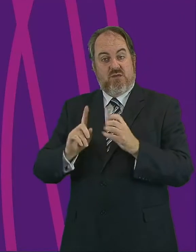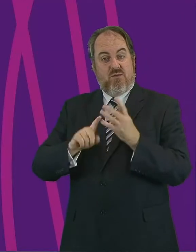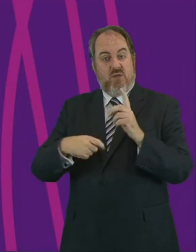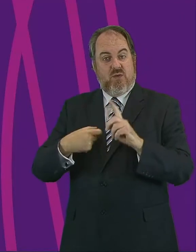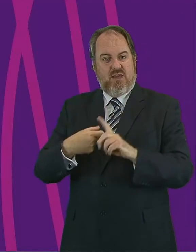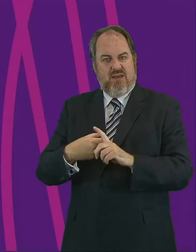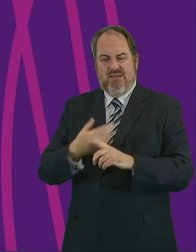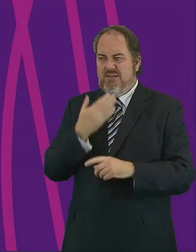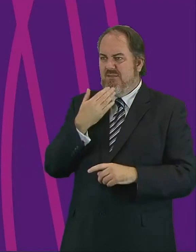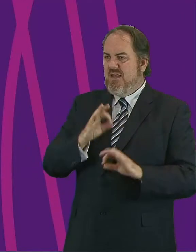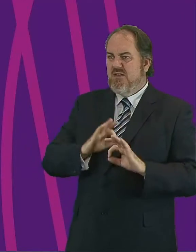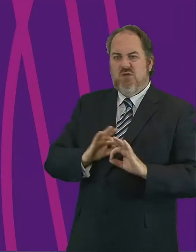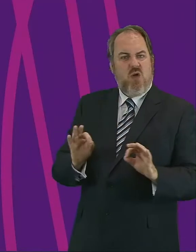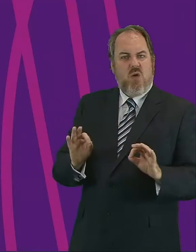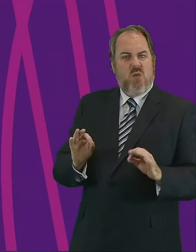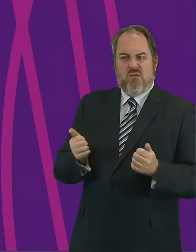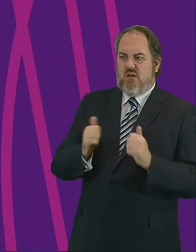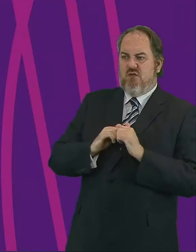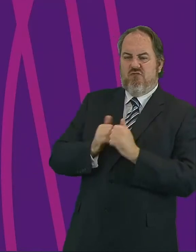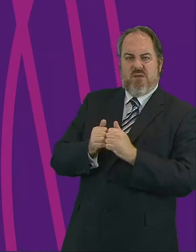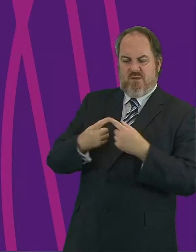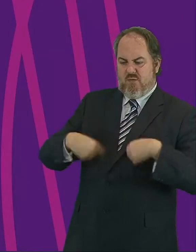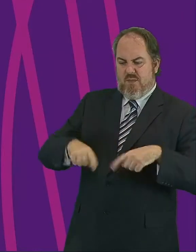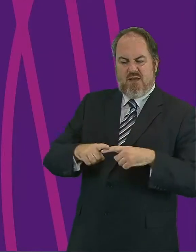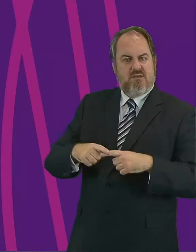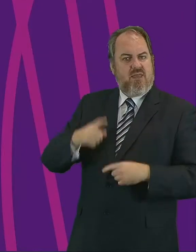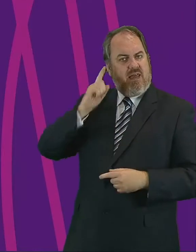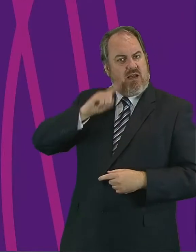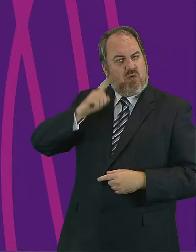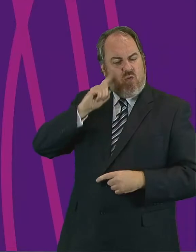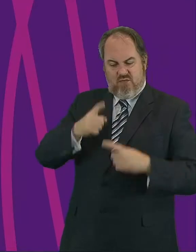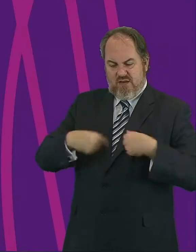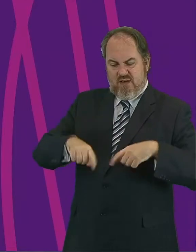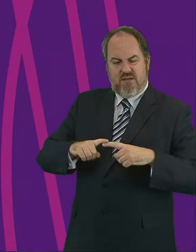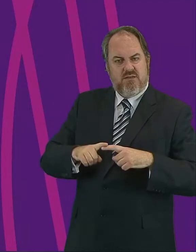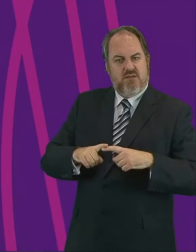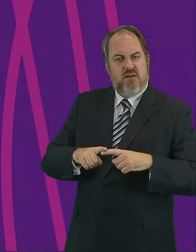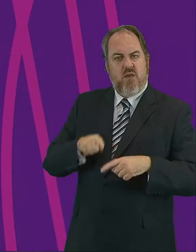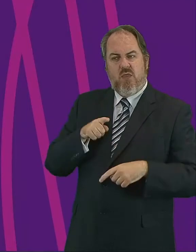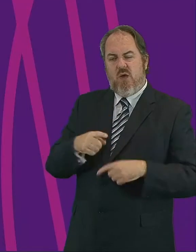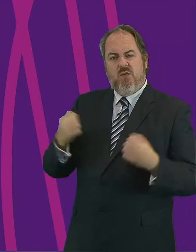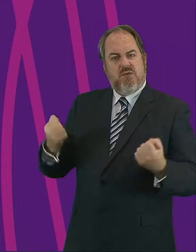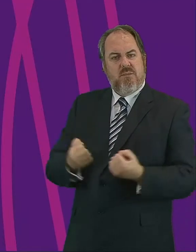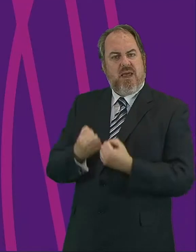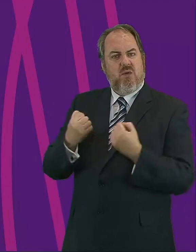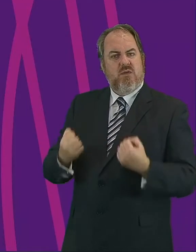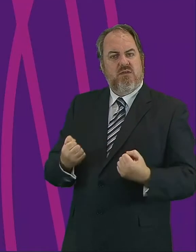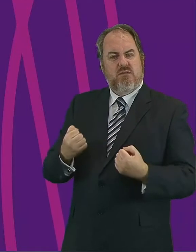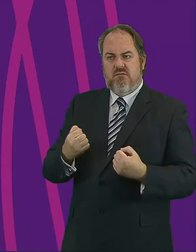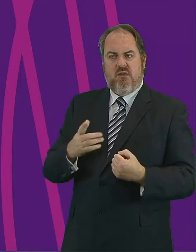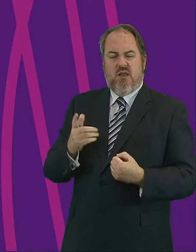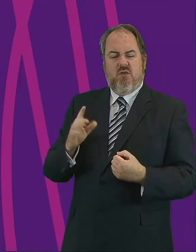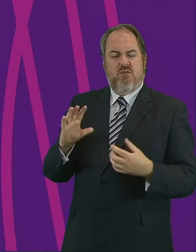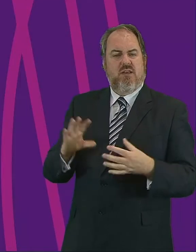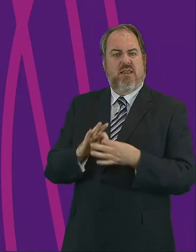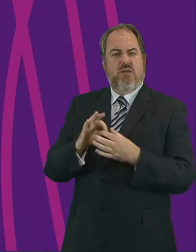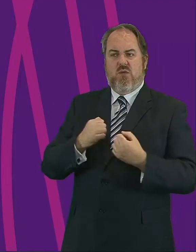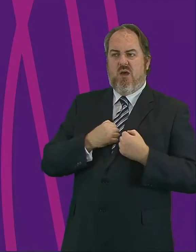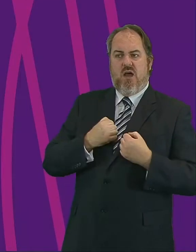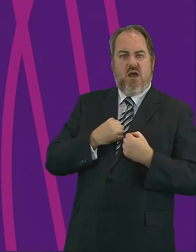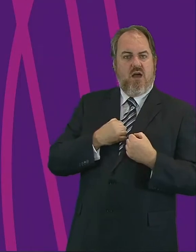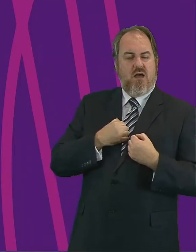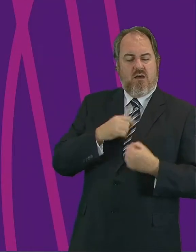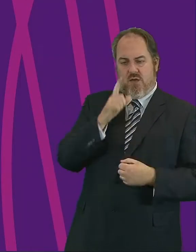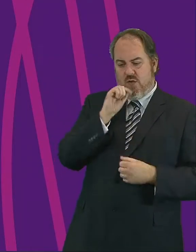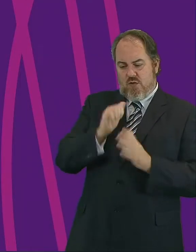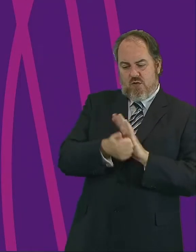legislative consent from this Parliament. No recognition that these matters are devolved or affect the competence of this Parliament. The paper clearly